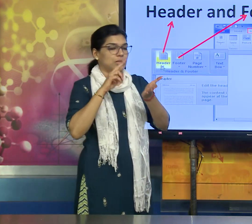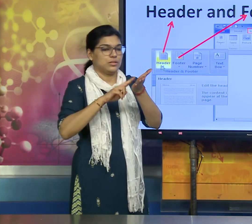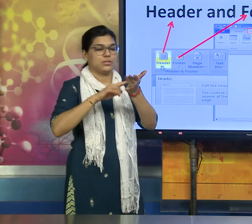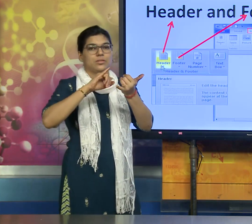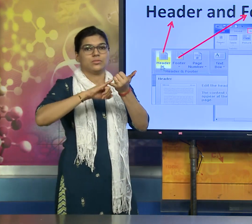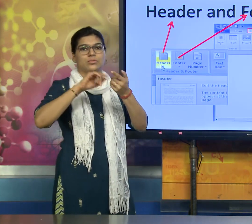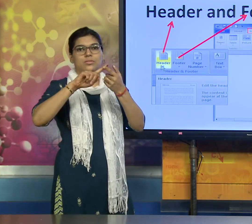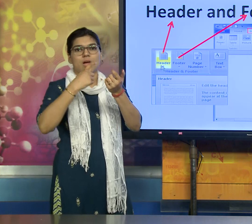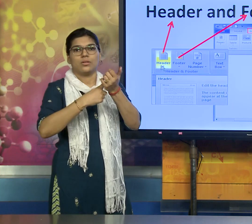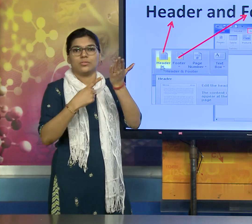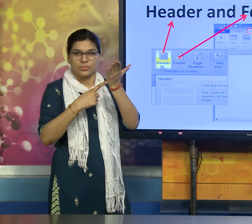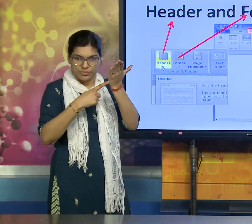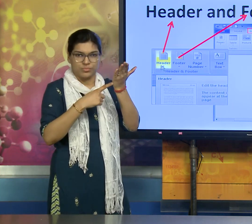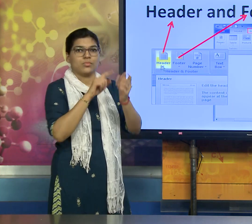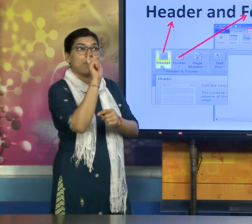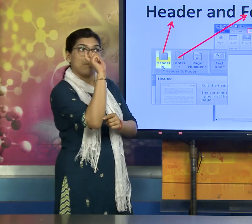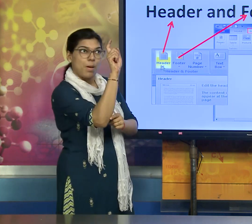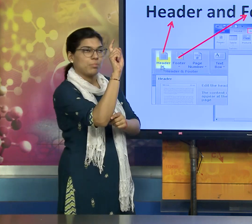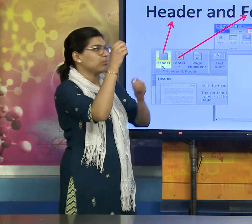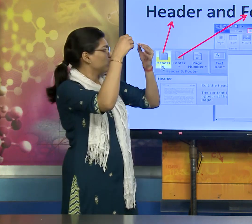It is called footer.